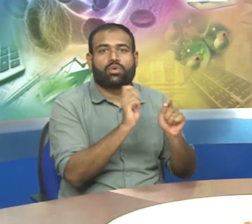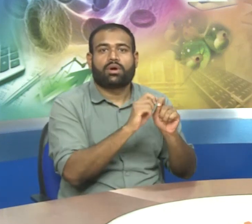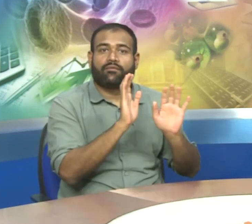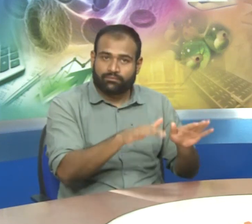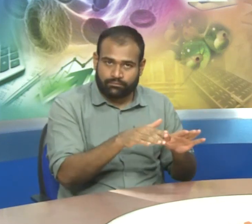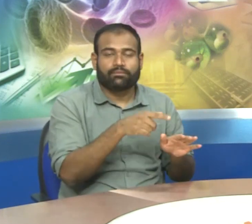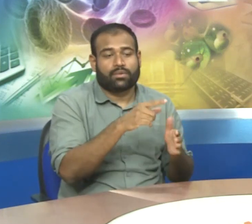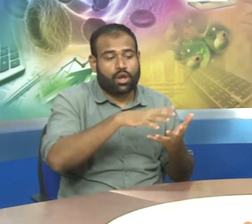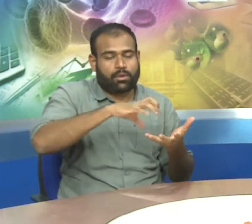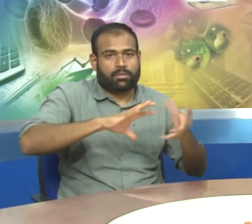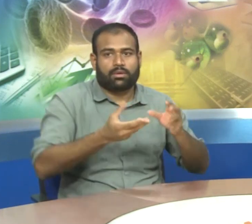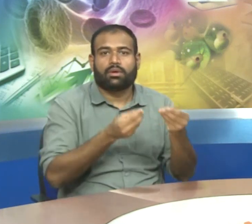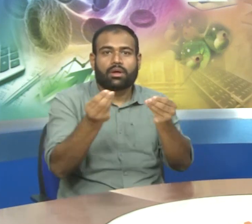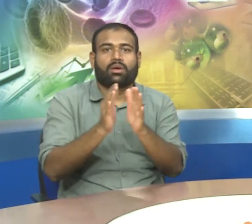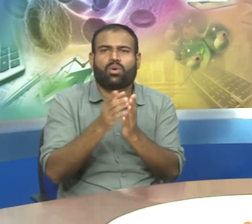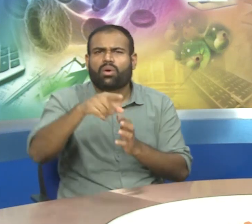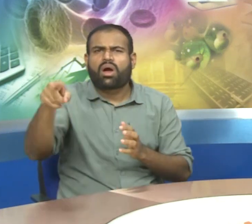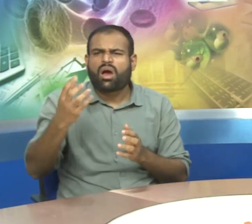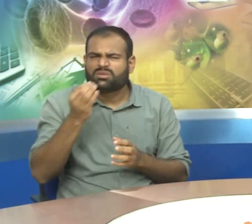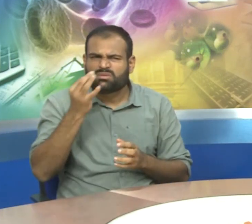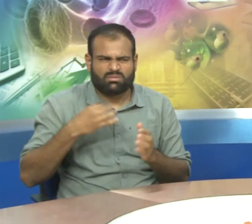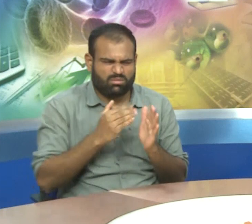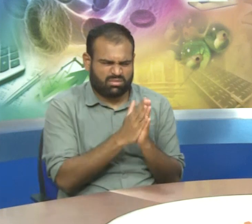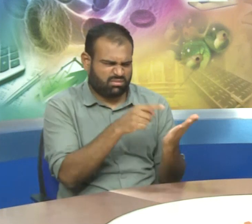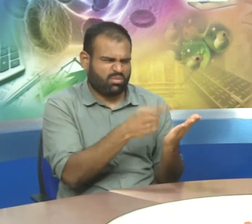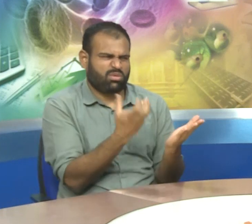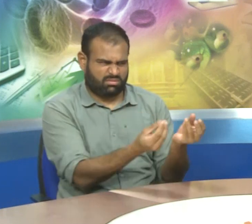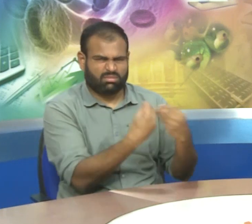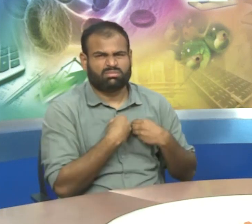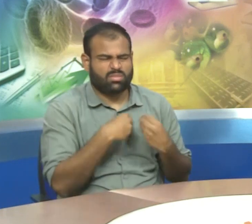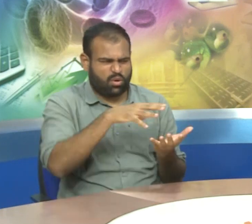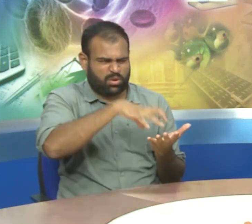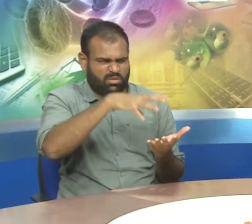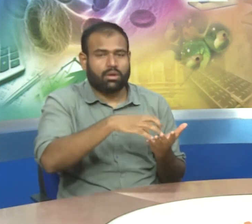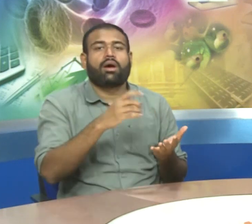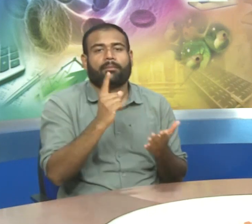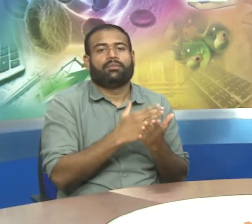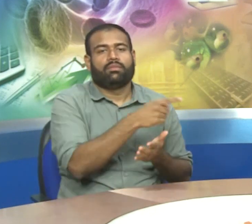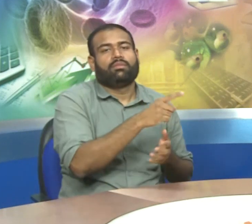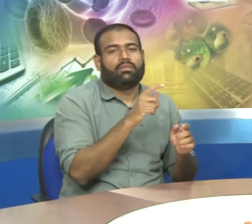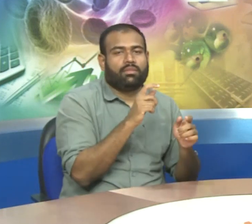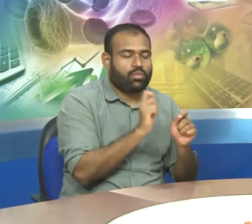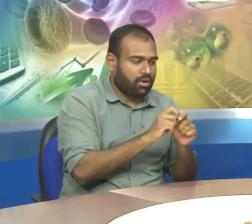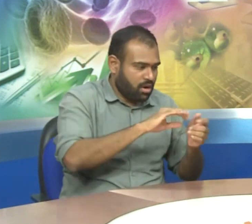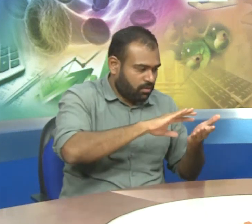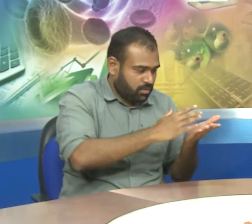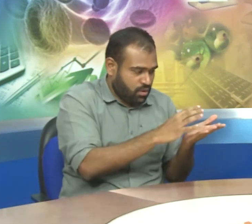journal, articles, etc. So by photocopying, photography,